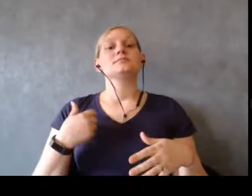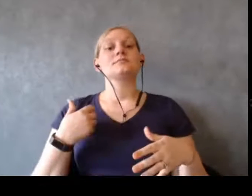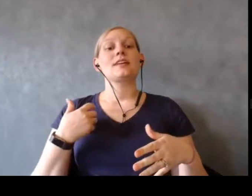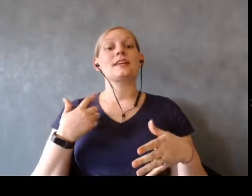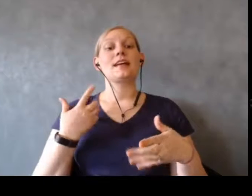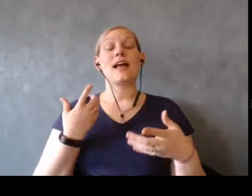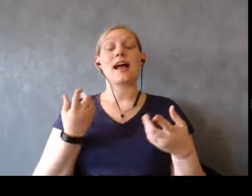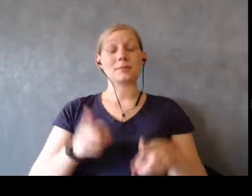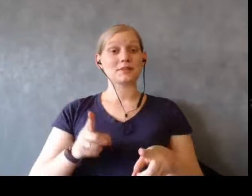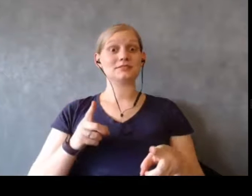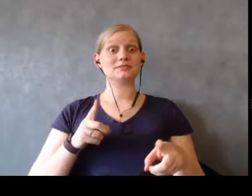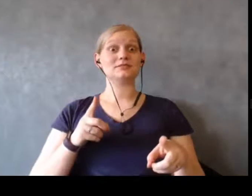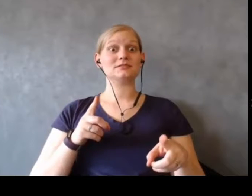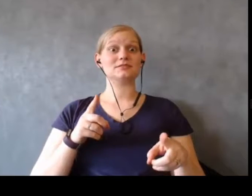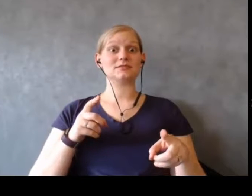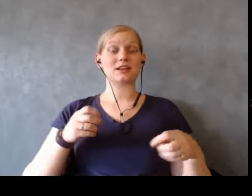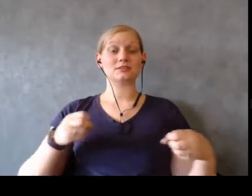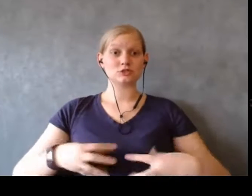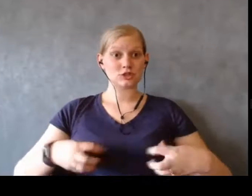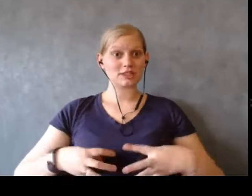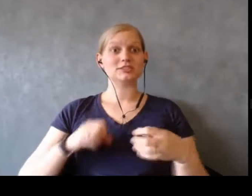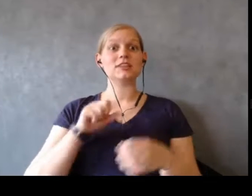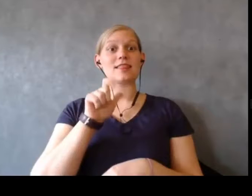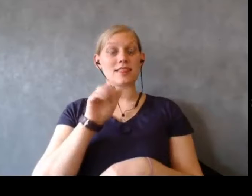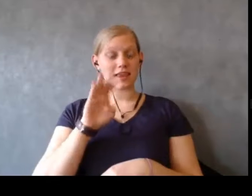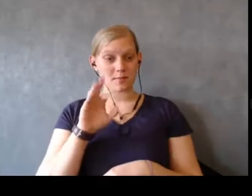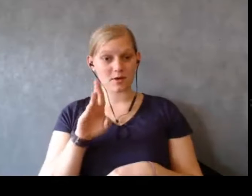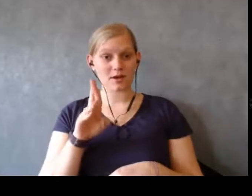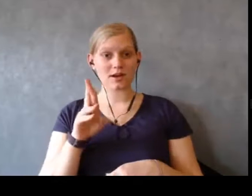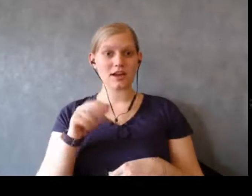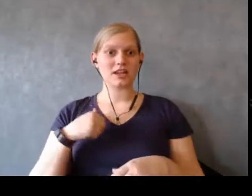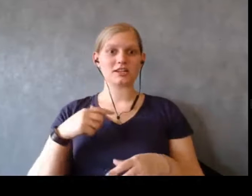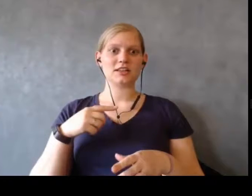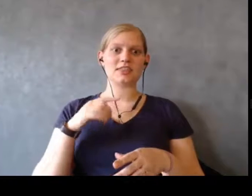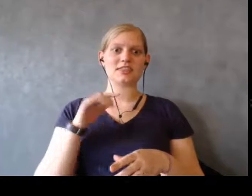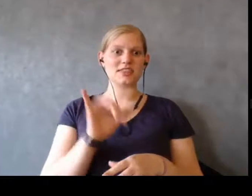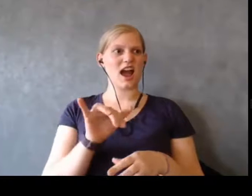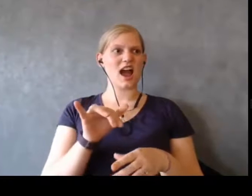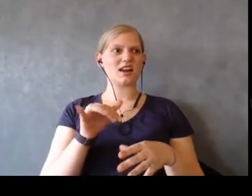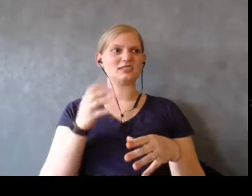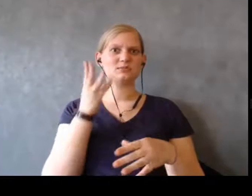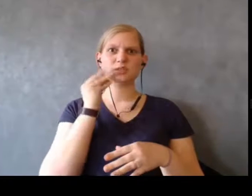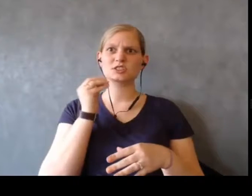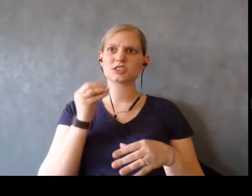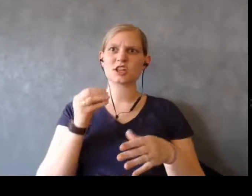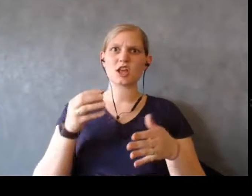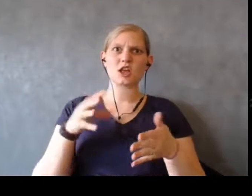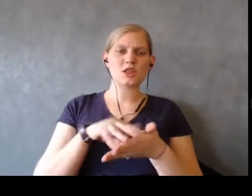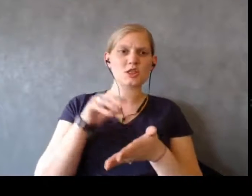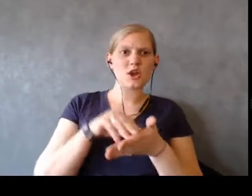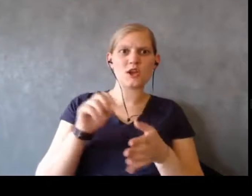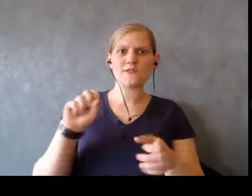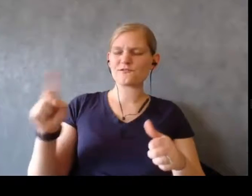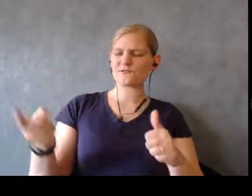into labor, and it was only in the midst of labor that she learned for the first time that her baby would